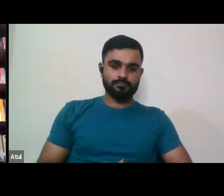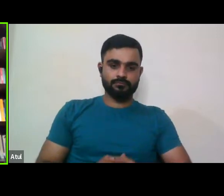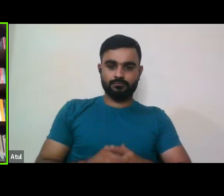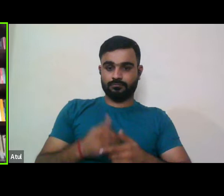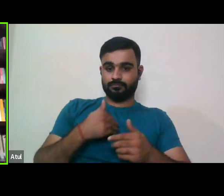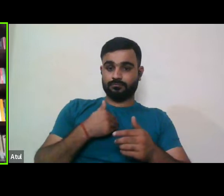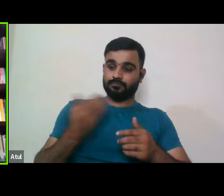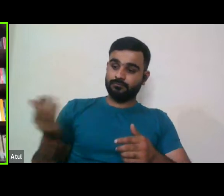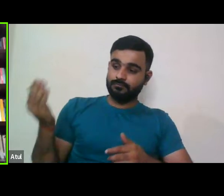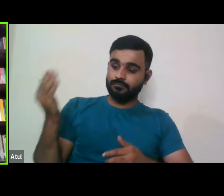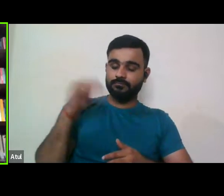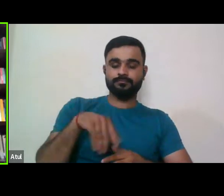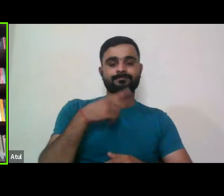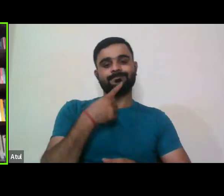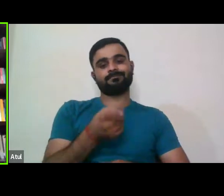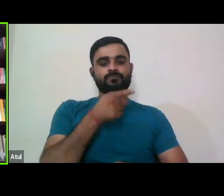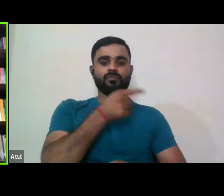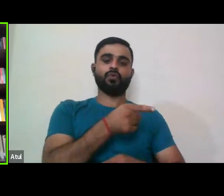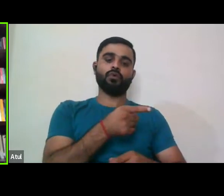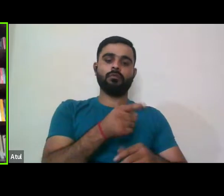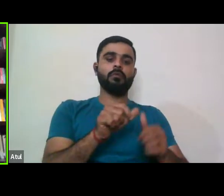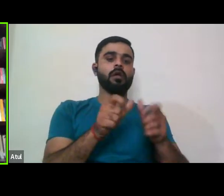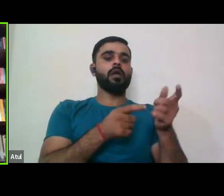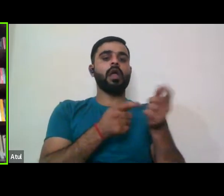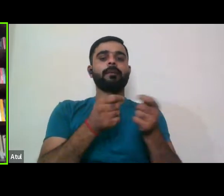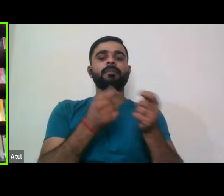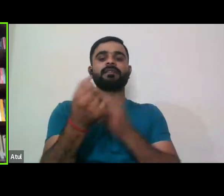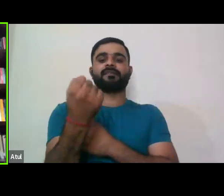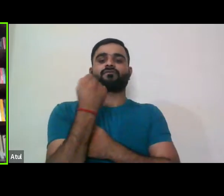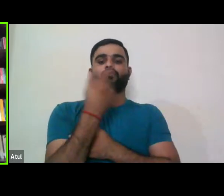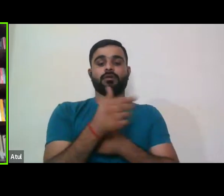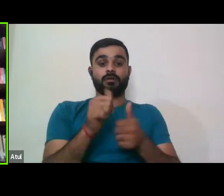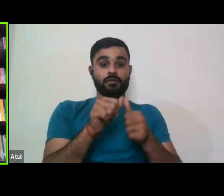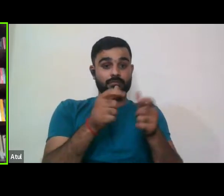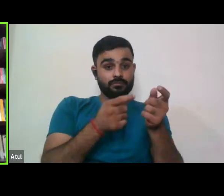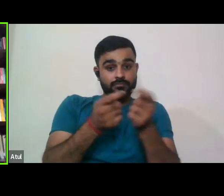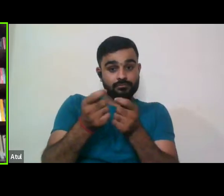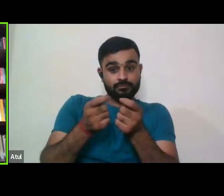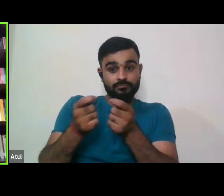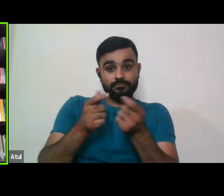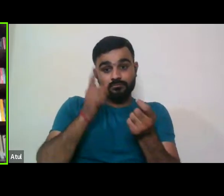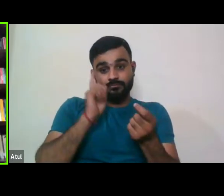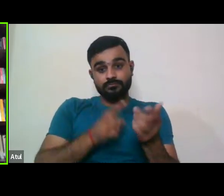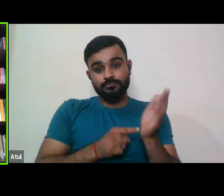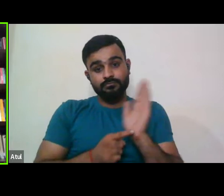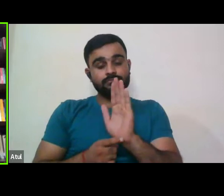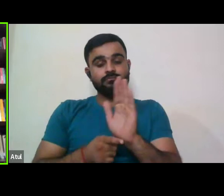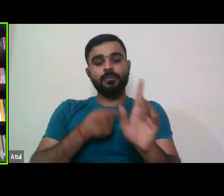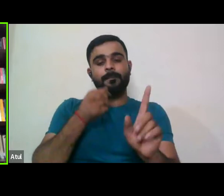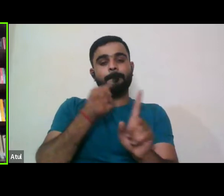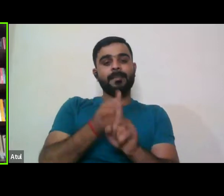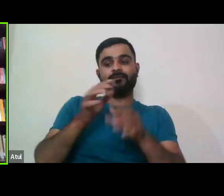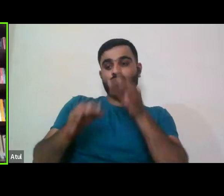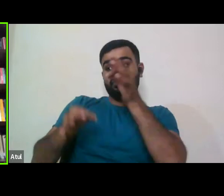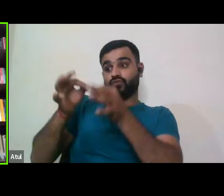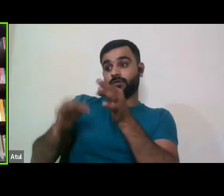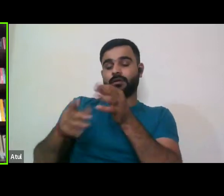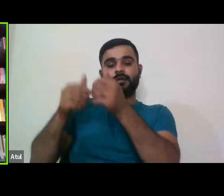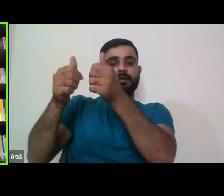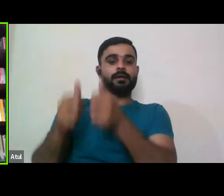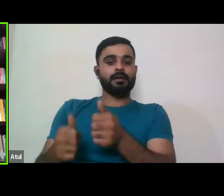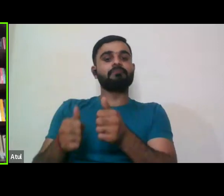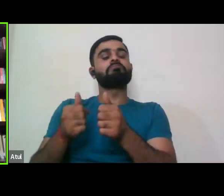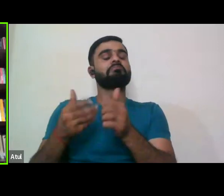we're coming from is by saying that, this is an administrative power. This administrative Mhm. power should not be impacting judicial outcomes, but it